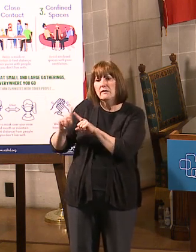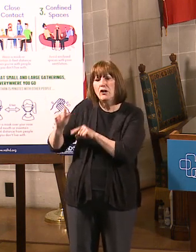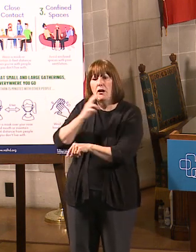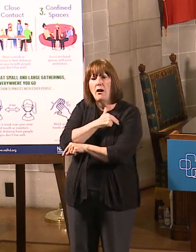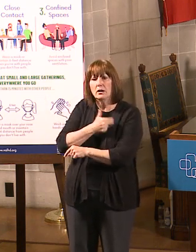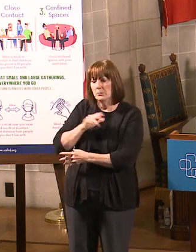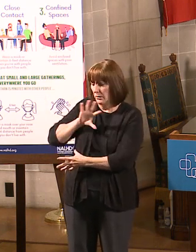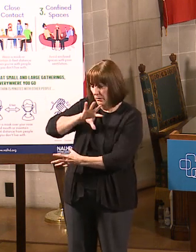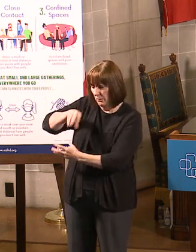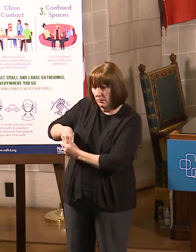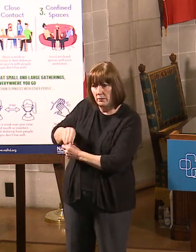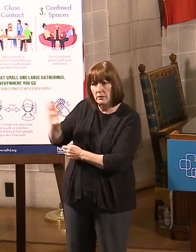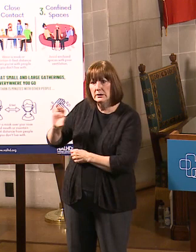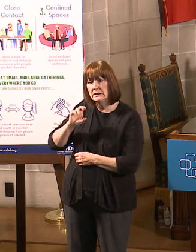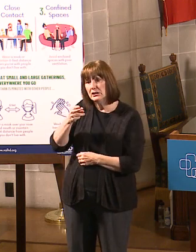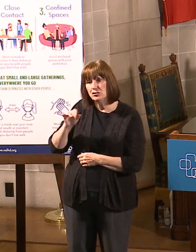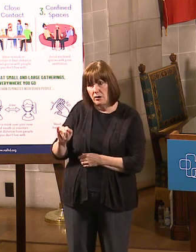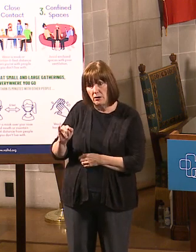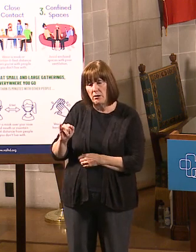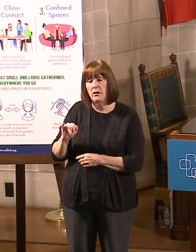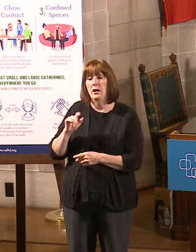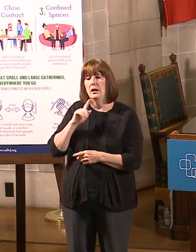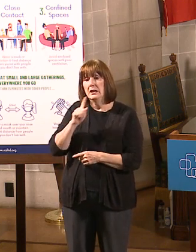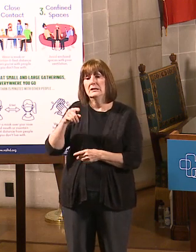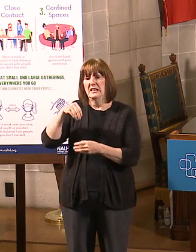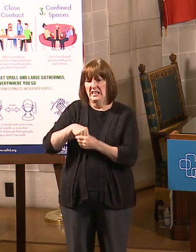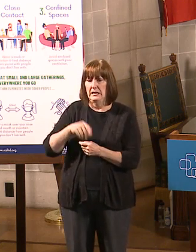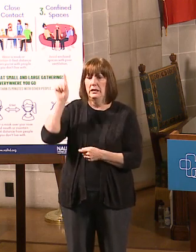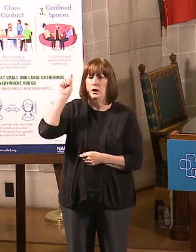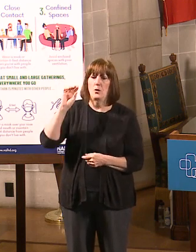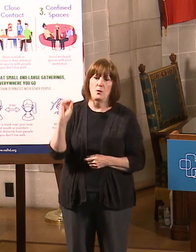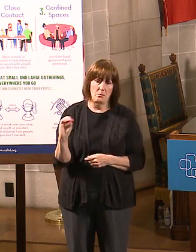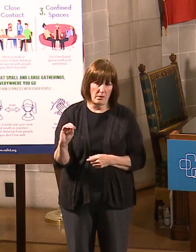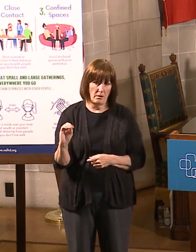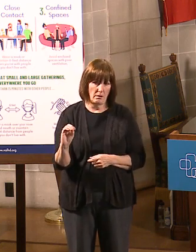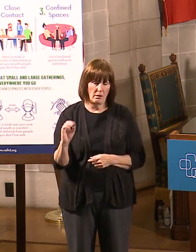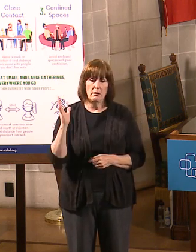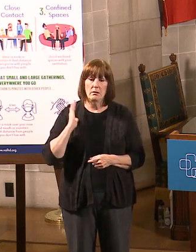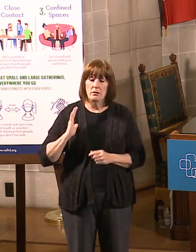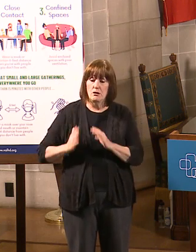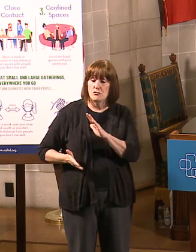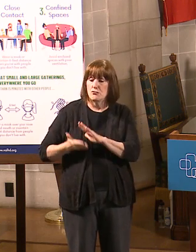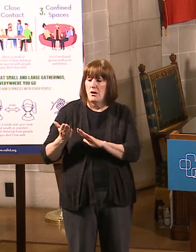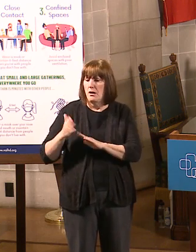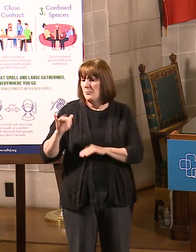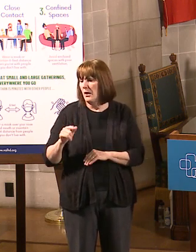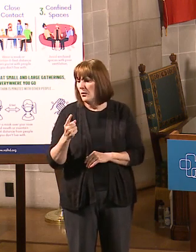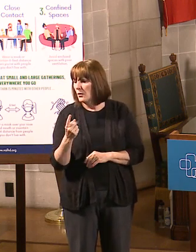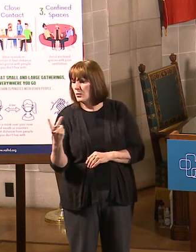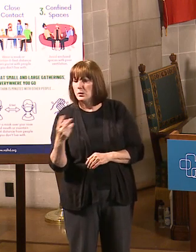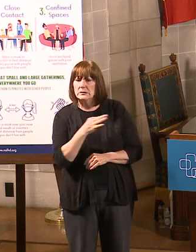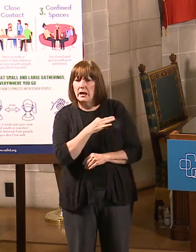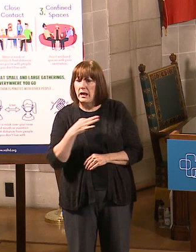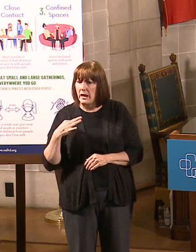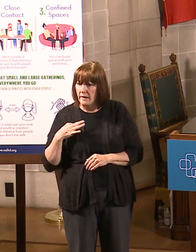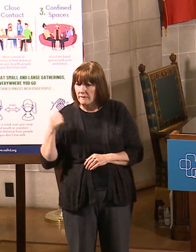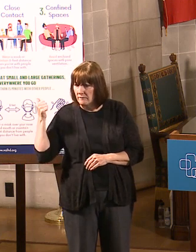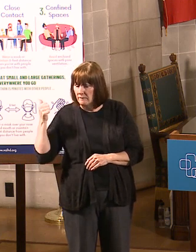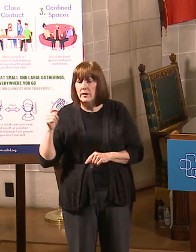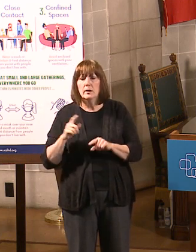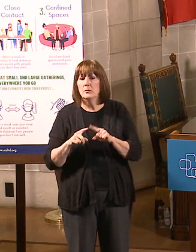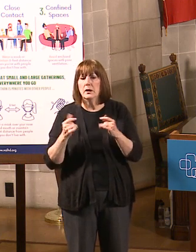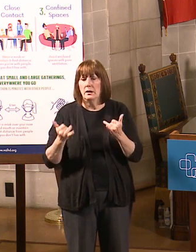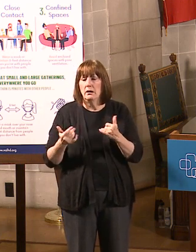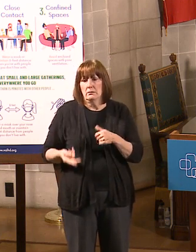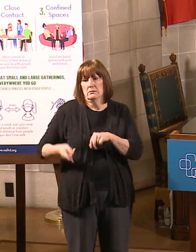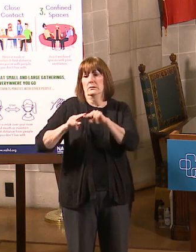throughout the state. It's actually physically located in Omaha and used to be run by one or two of the staff there, but they've